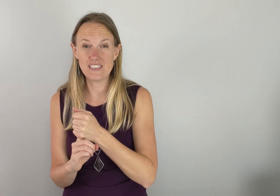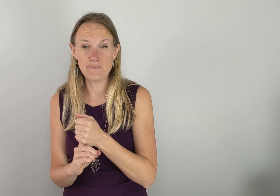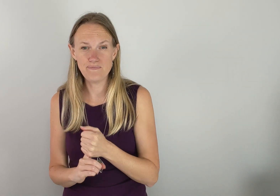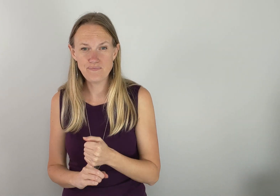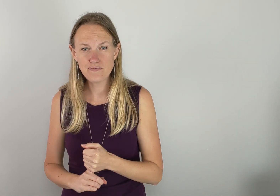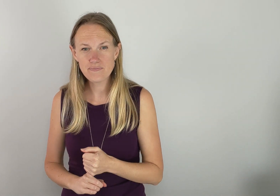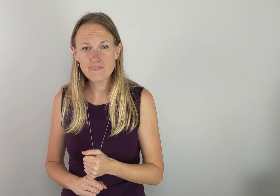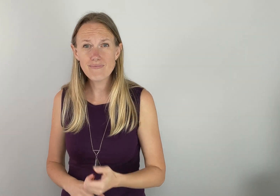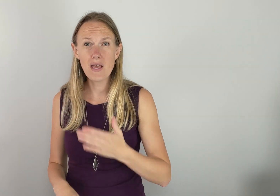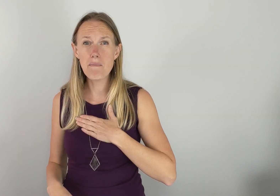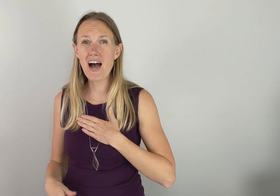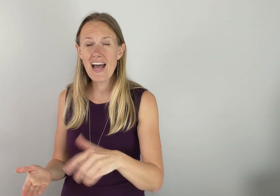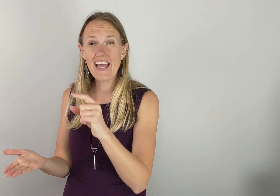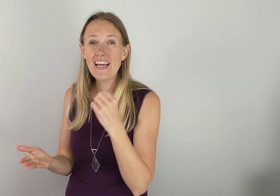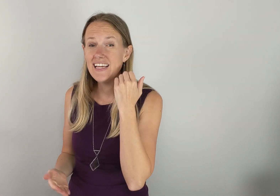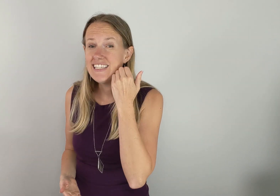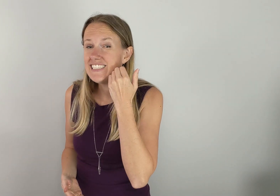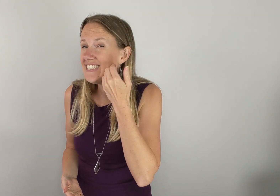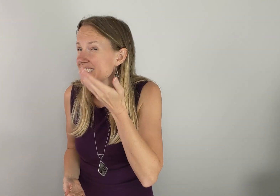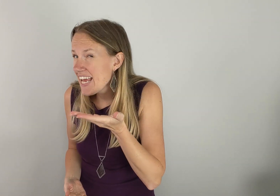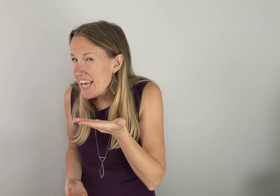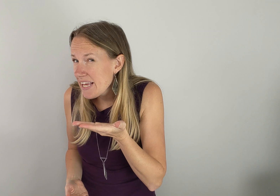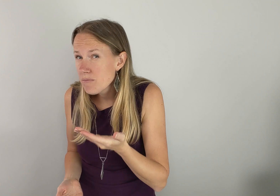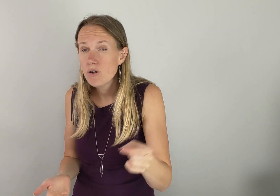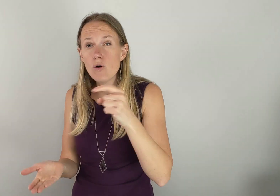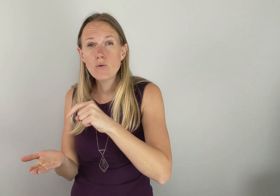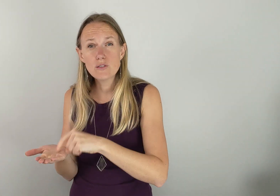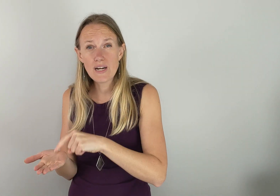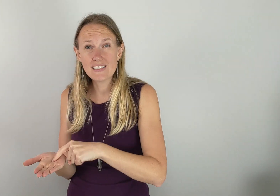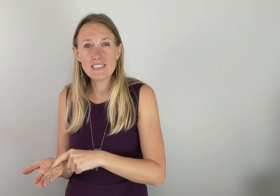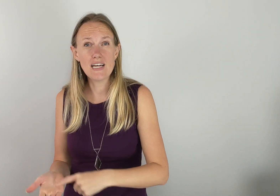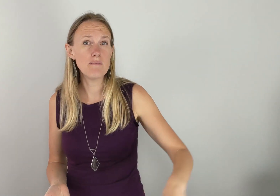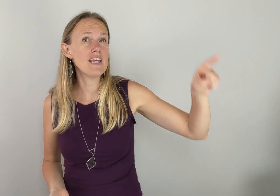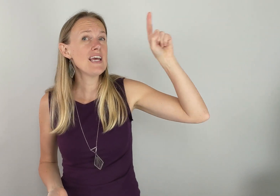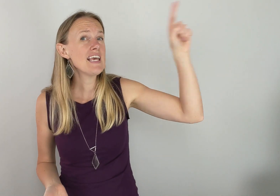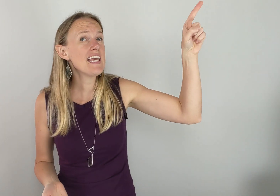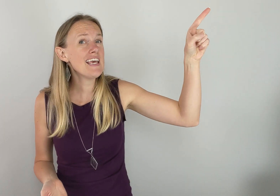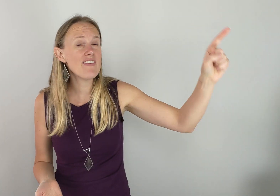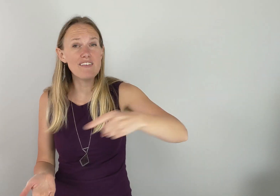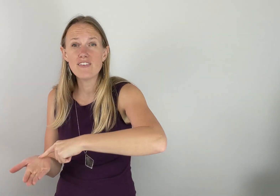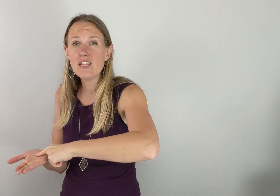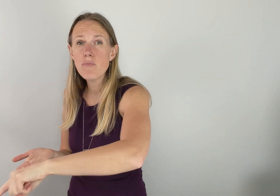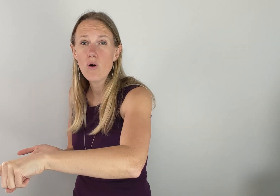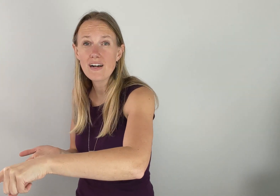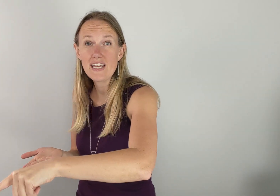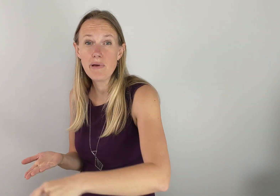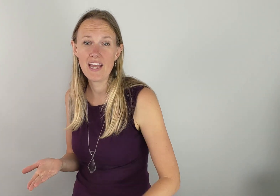prisoner. My shame was a ransom he faithfully bore. He